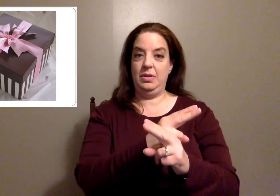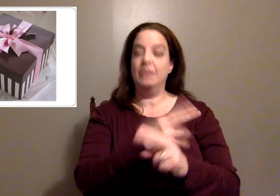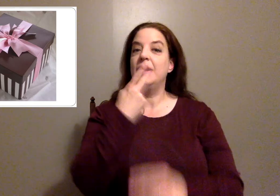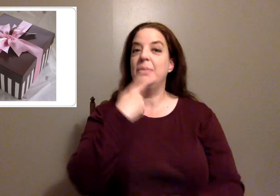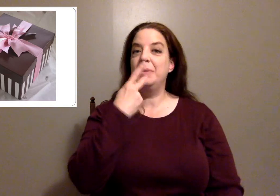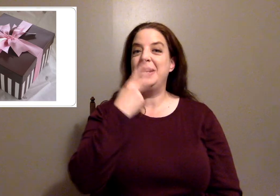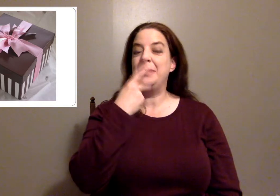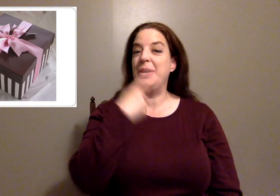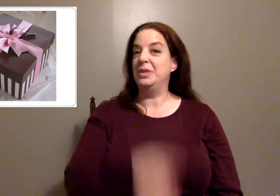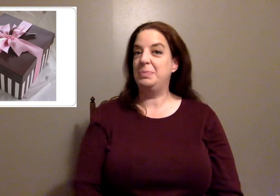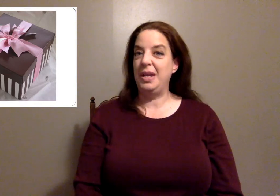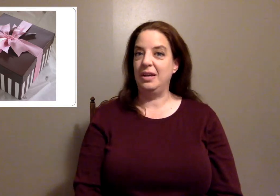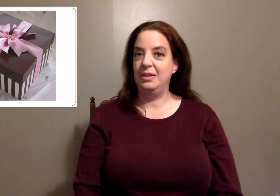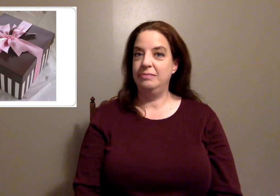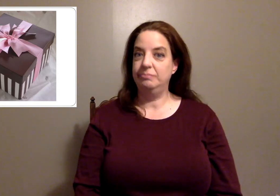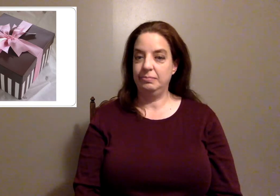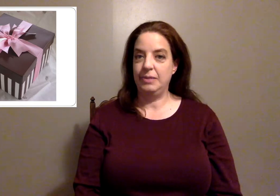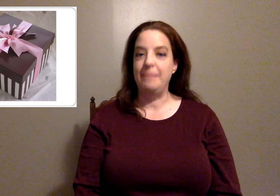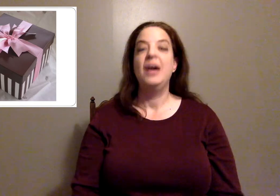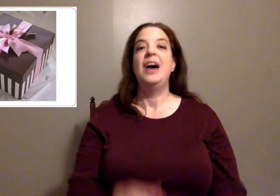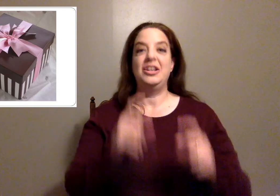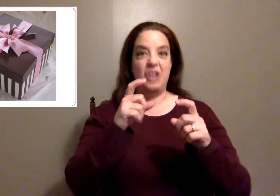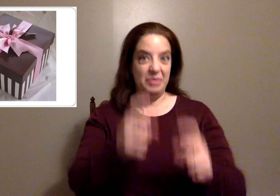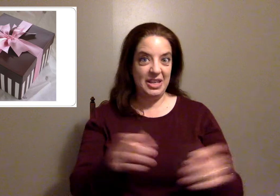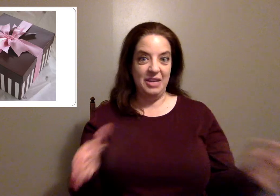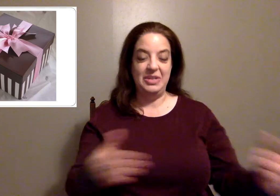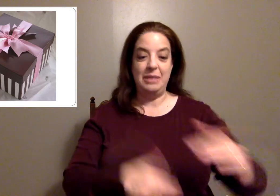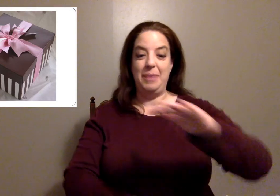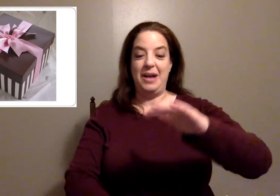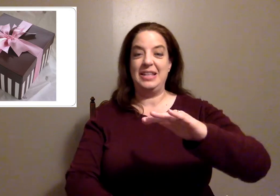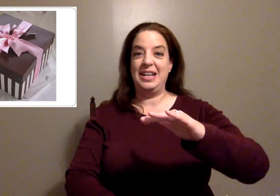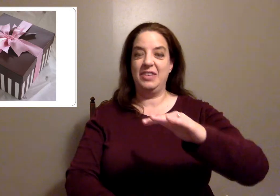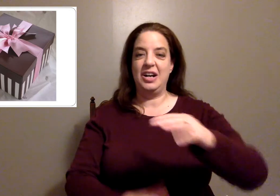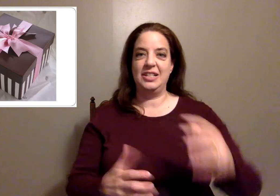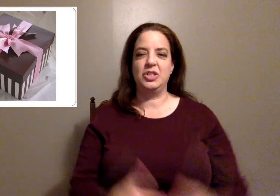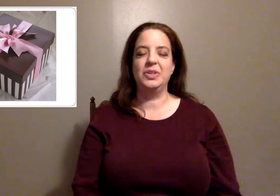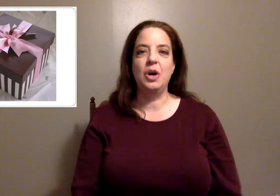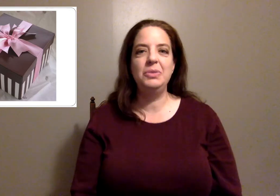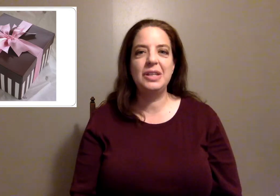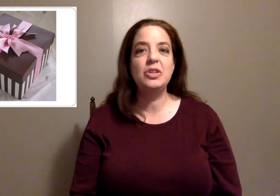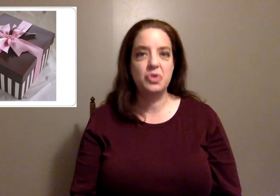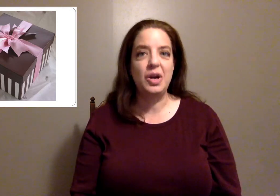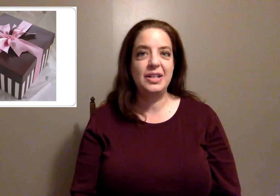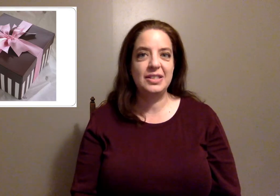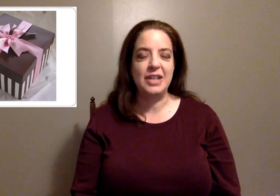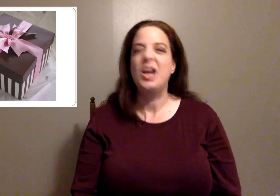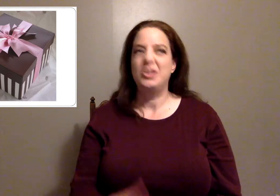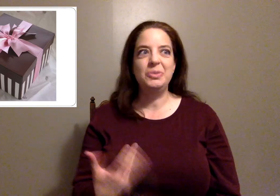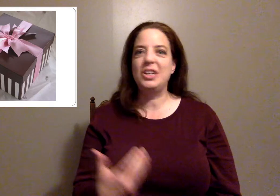a ribbon and a bow that's pink. Okay? I start with the gift and the box and I give it context. So it's almost like you're drawing a sketch. It's almost like you're a